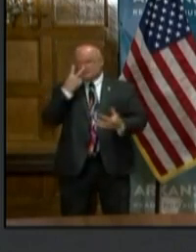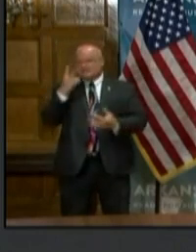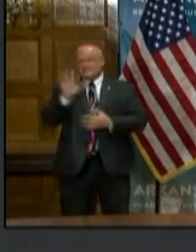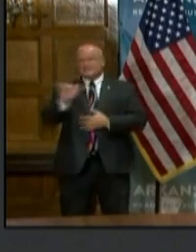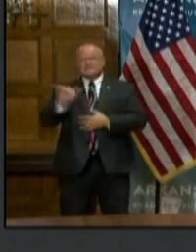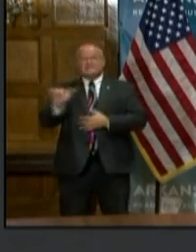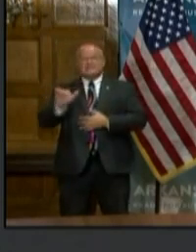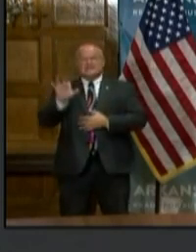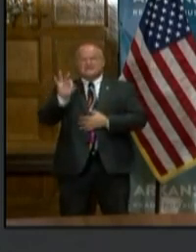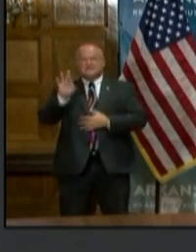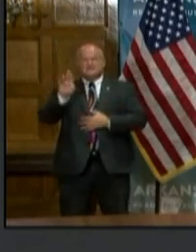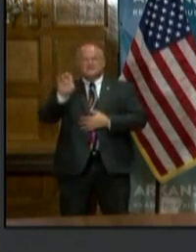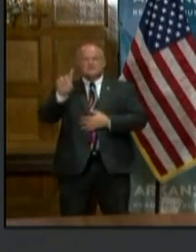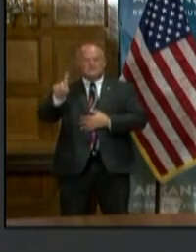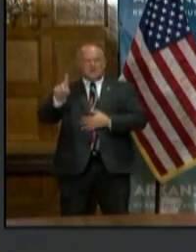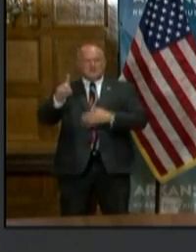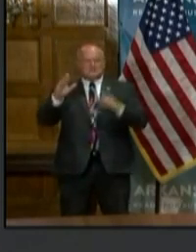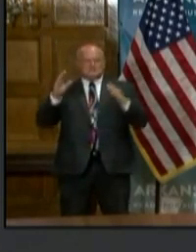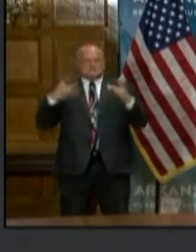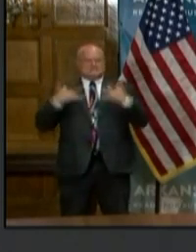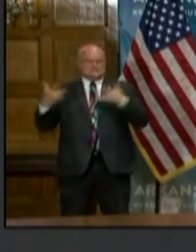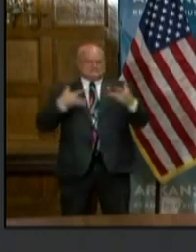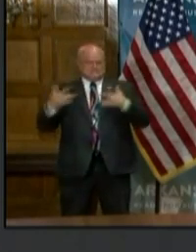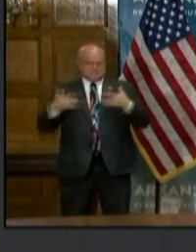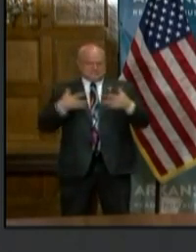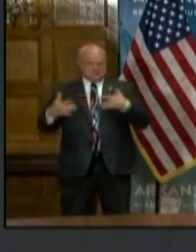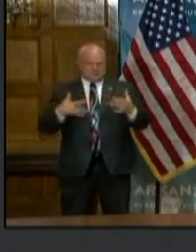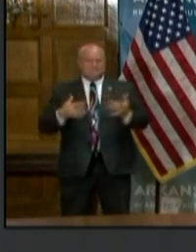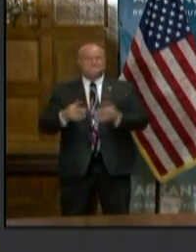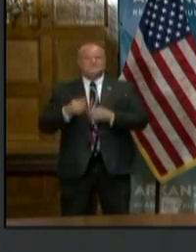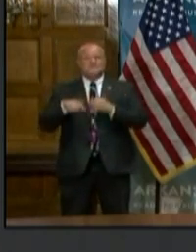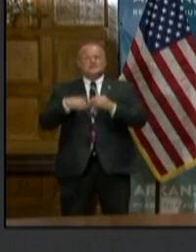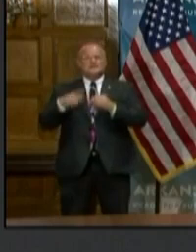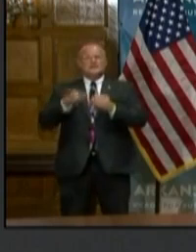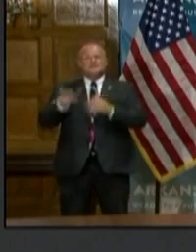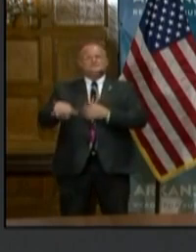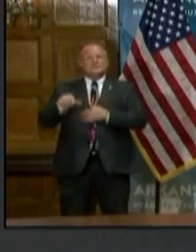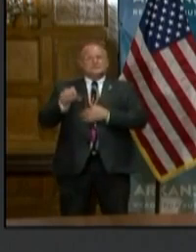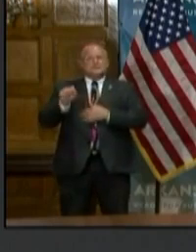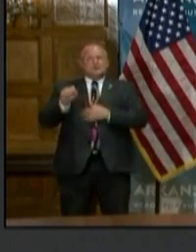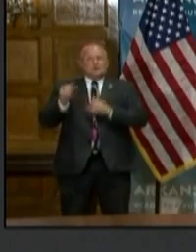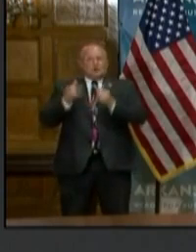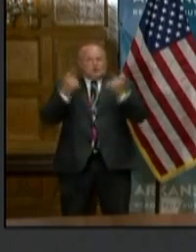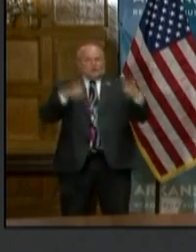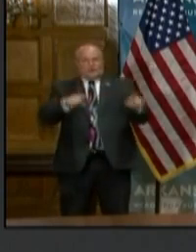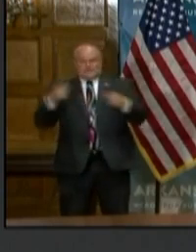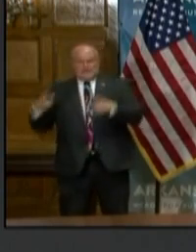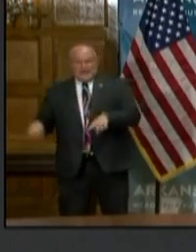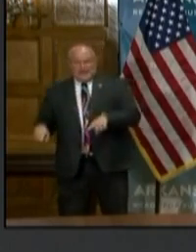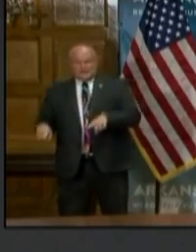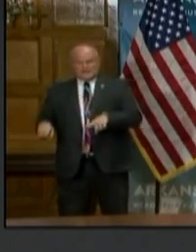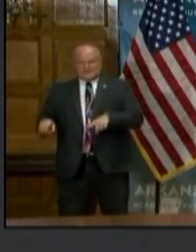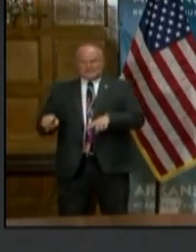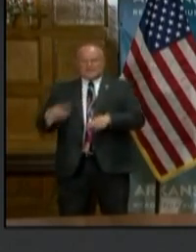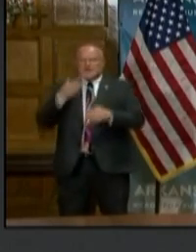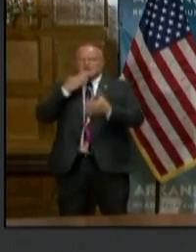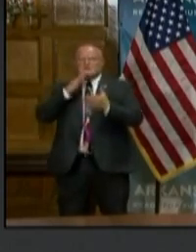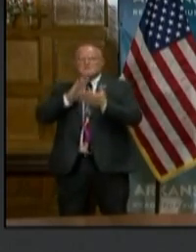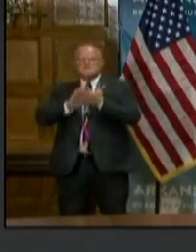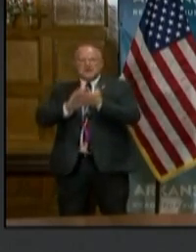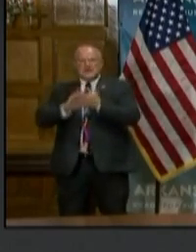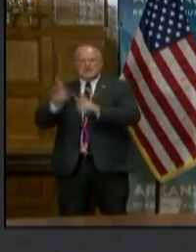same troubling details that we're seeing related to fraud. What's happening is bad actors are using a name